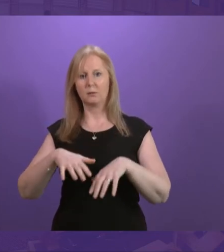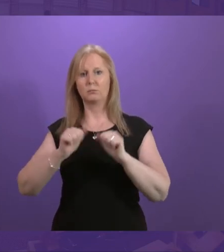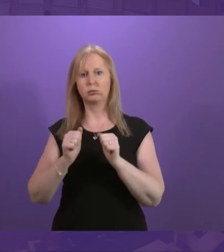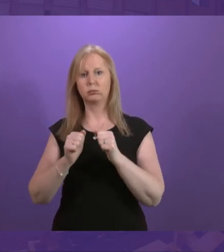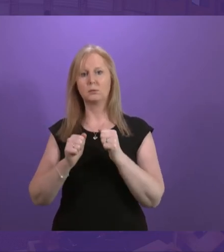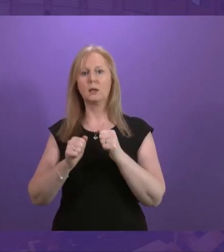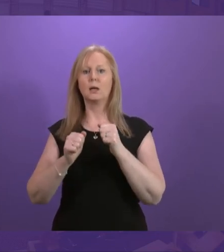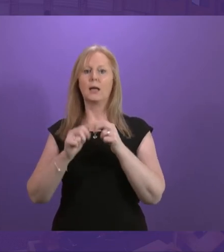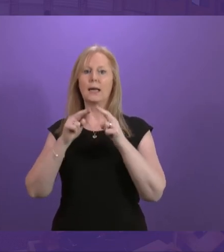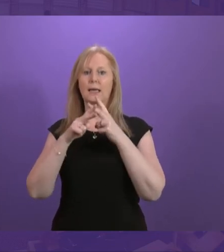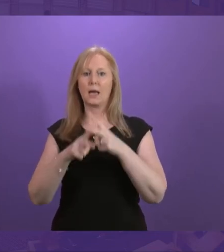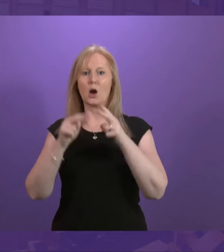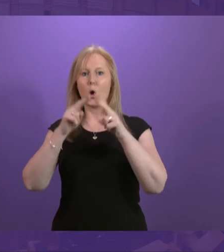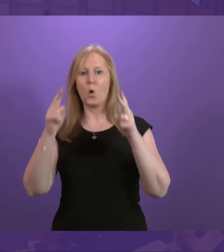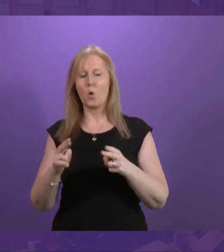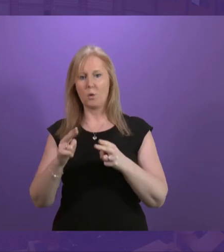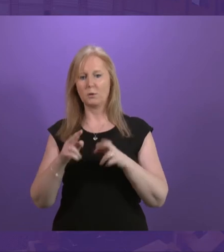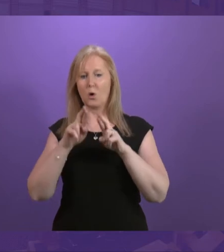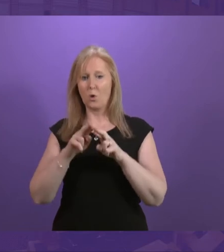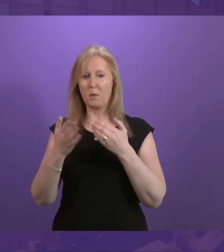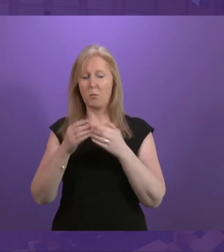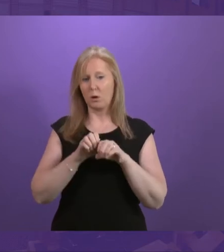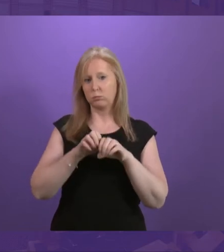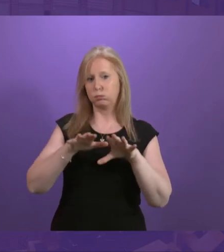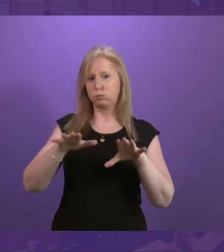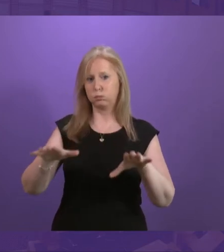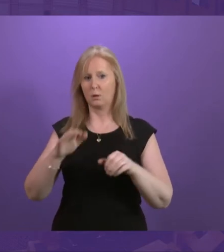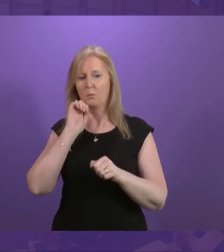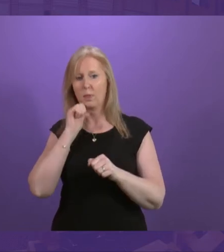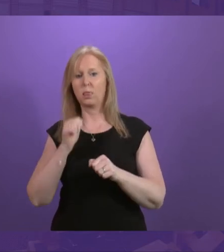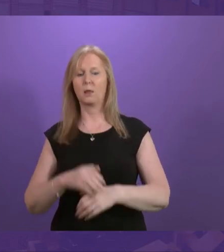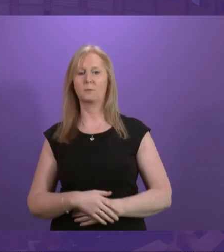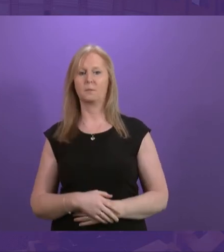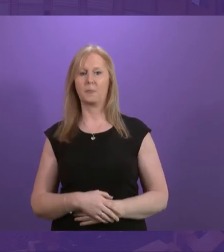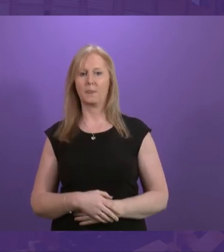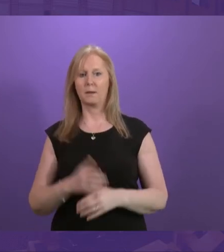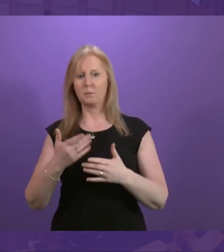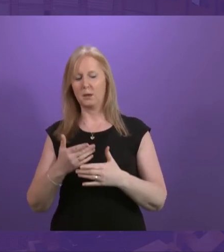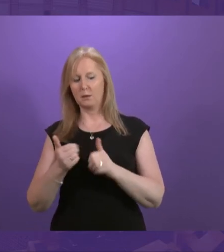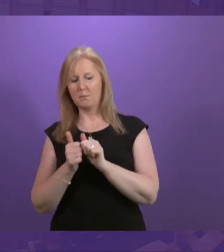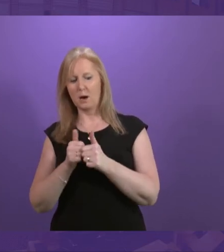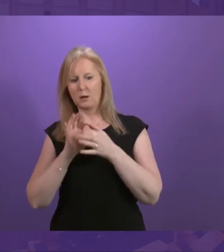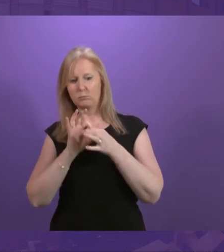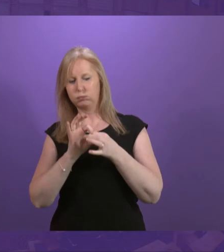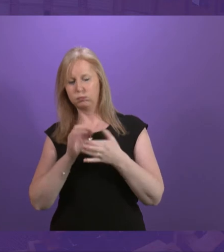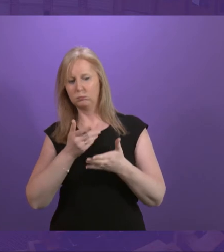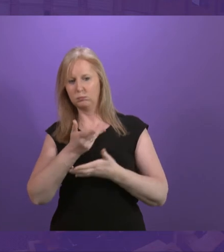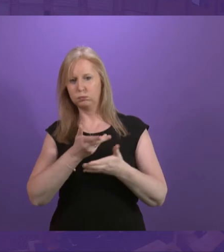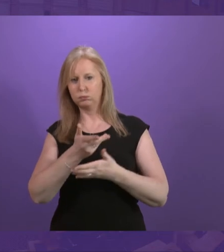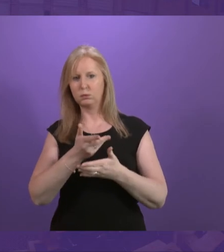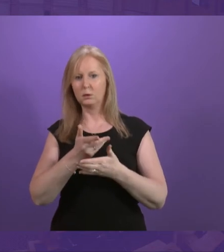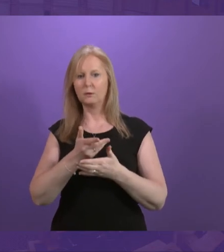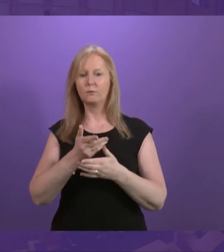areas and I hope it continues to expand. We have also been working with partners to explore the delivery of enhanced